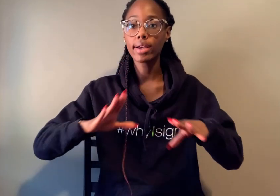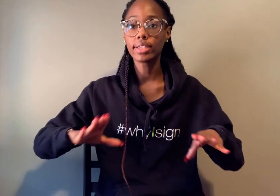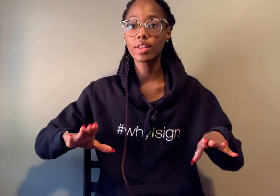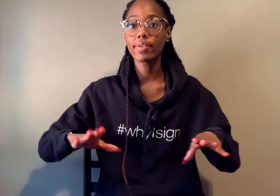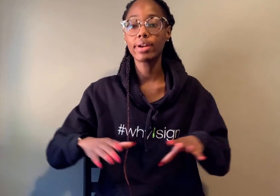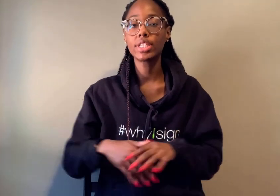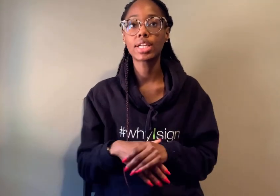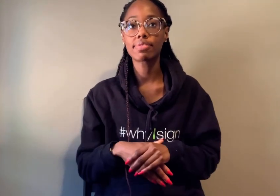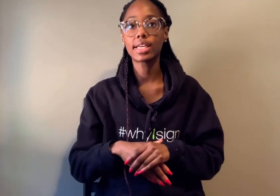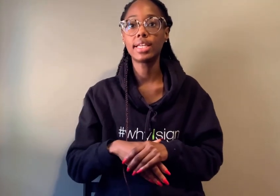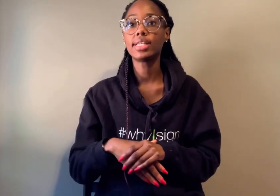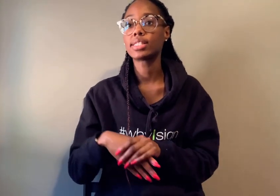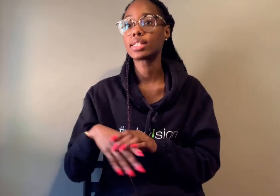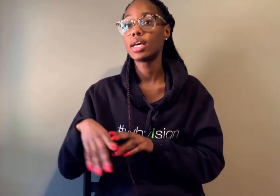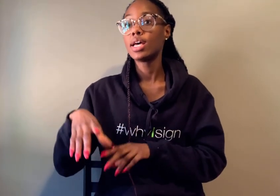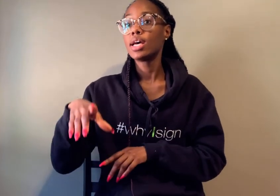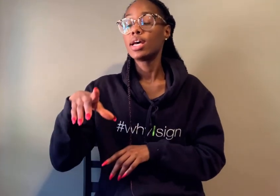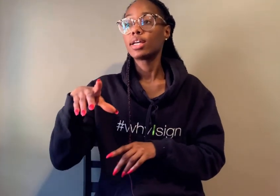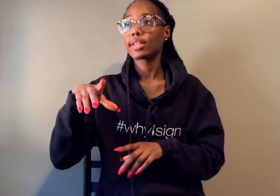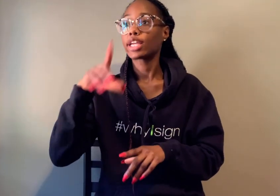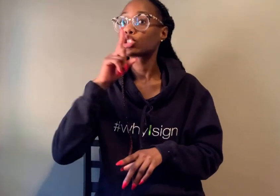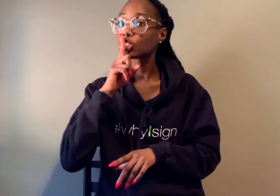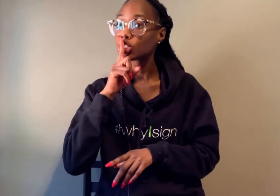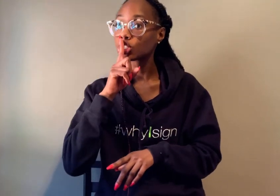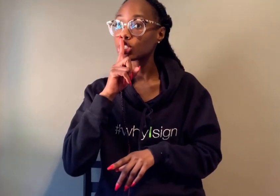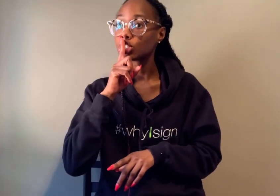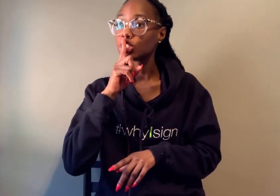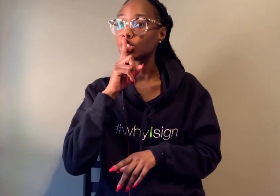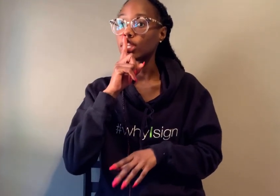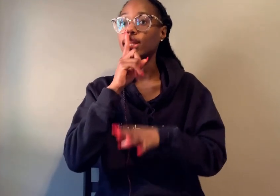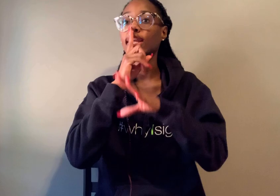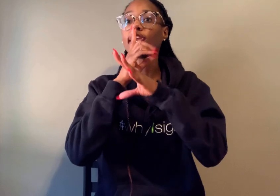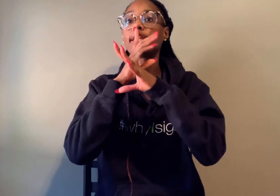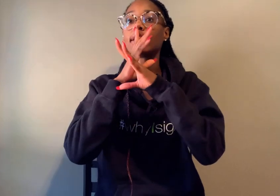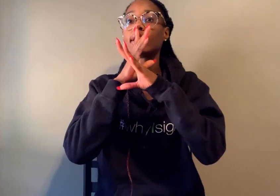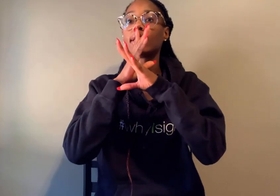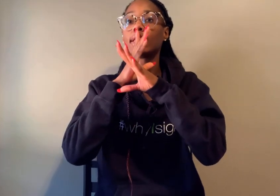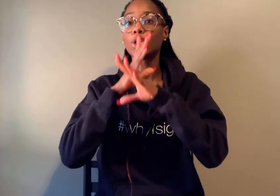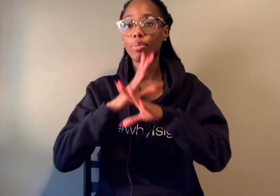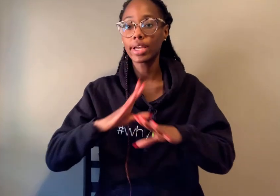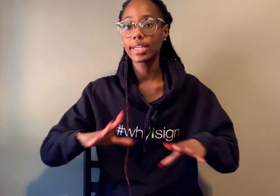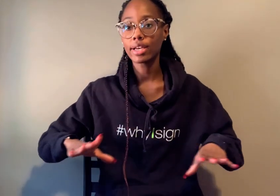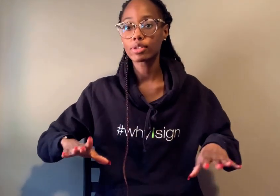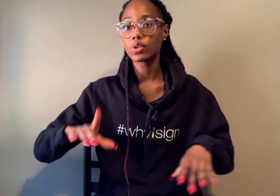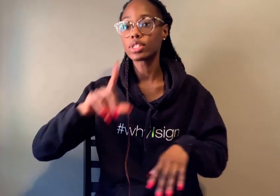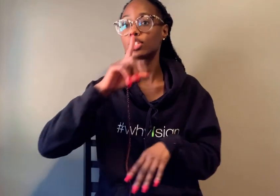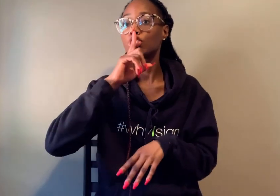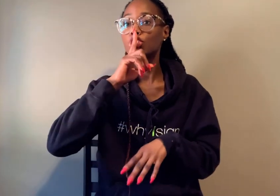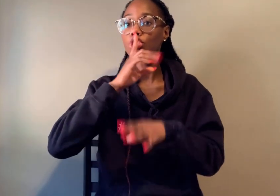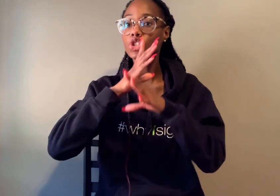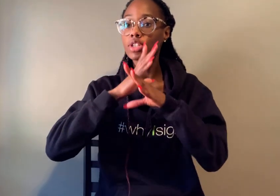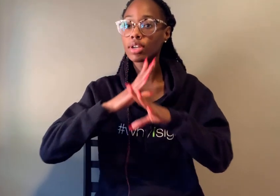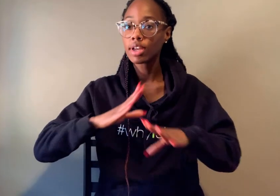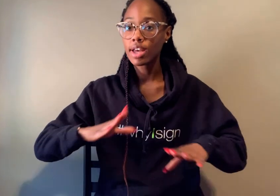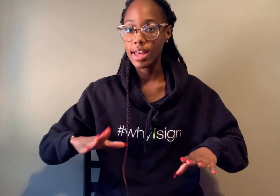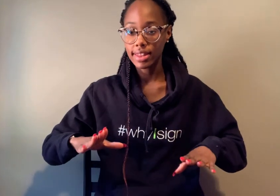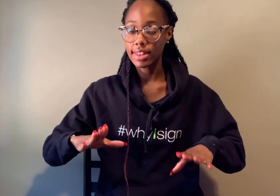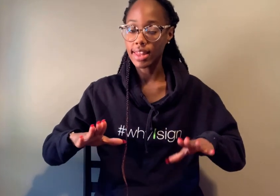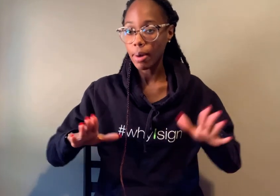Another variation I've seen is like shh, and then you bring it down. So it's shh. That one